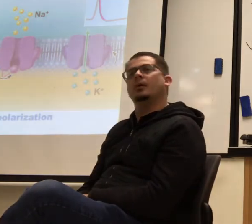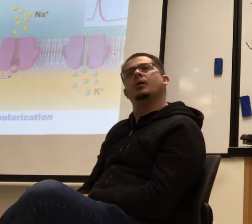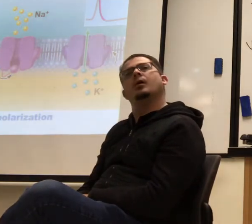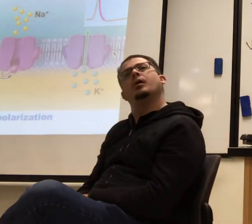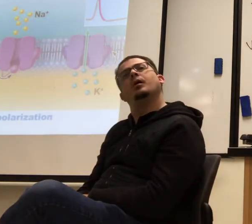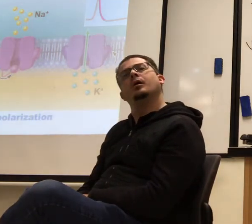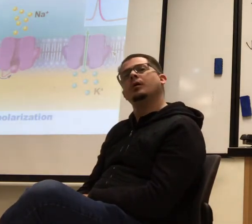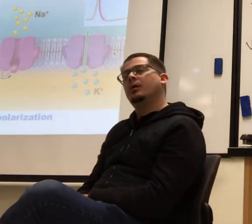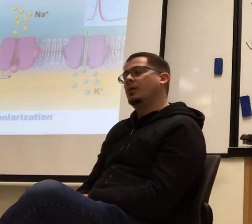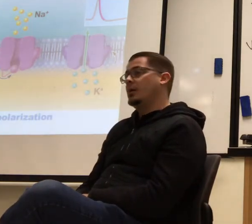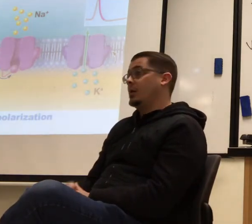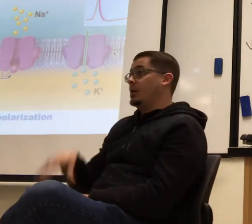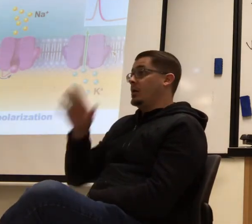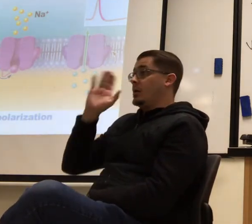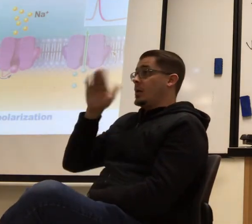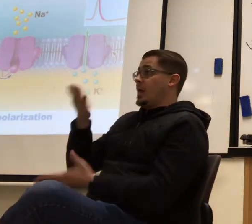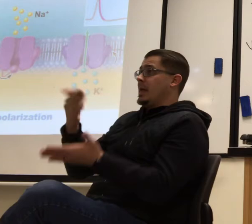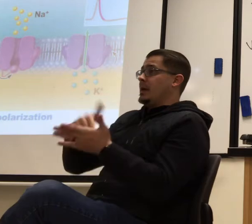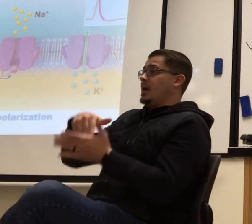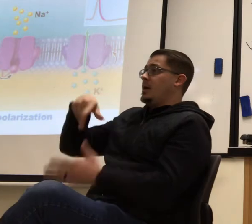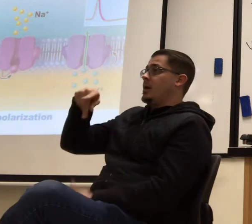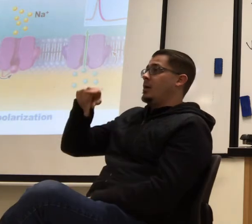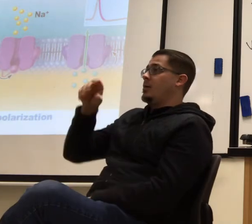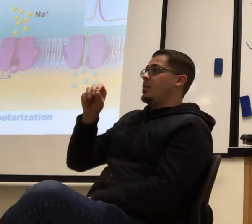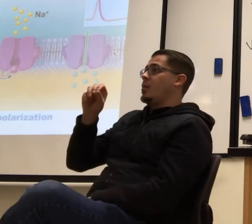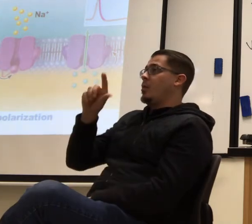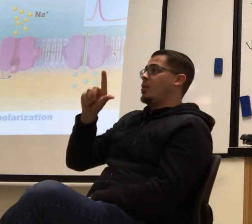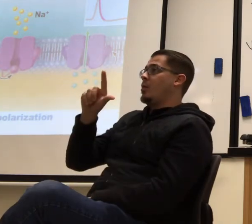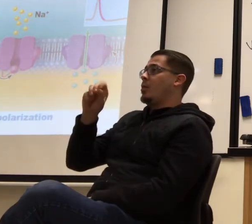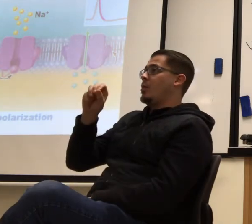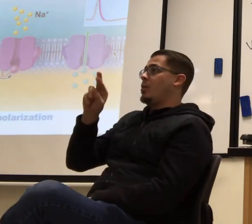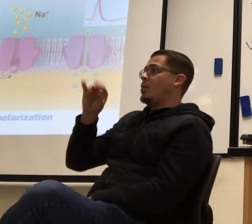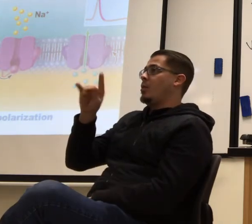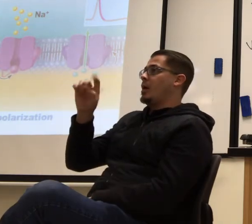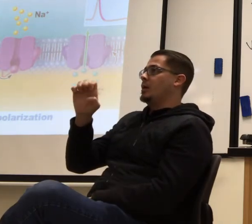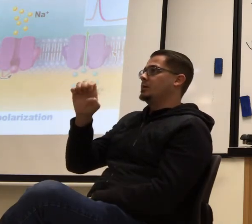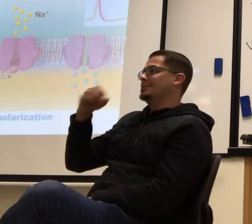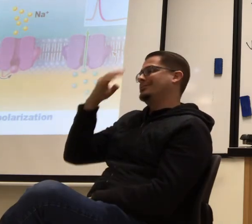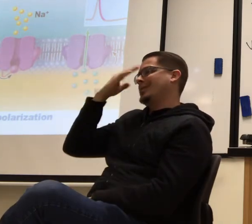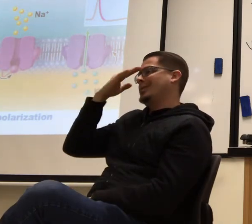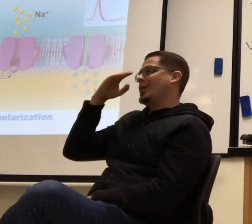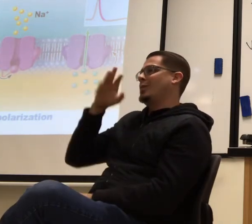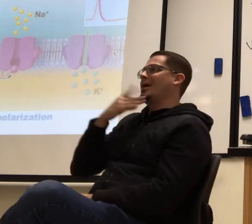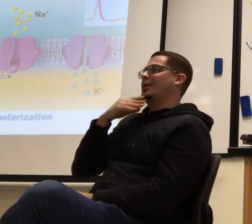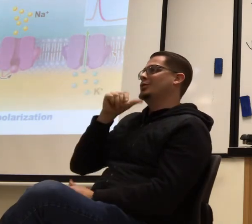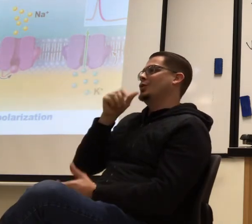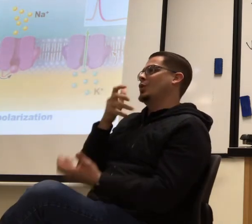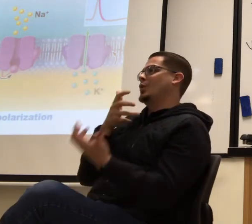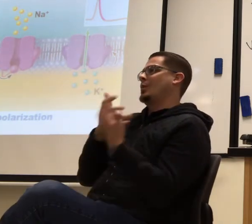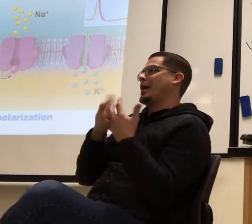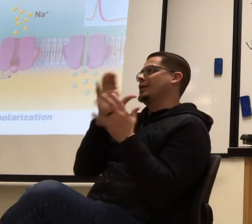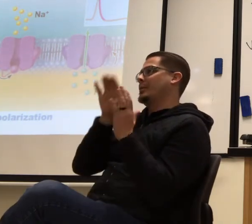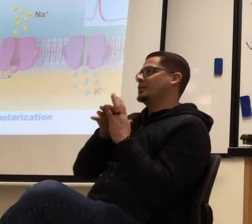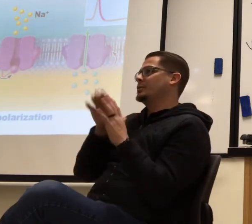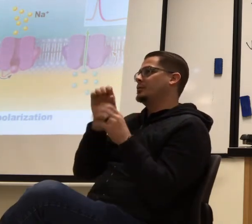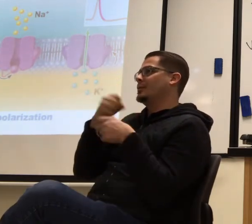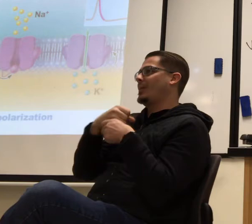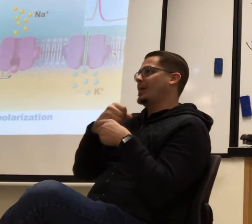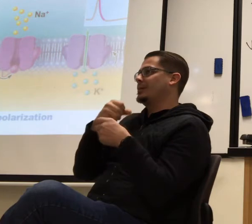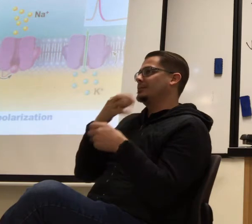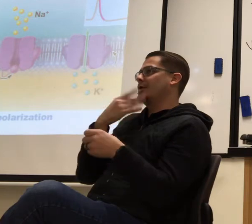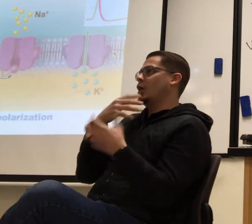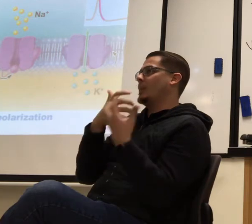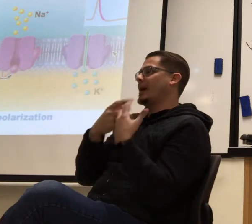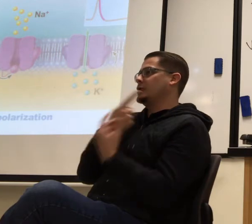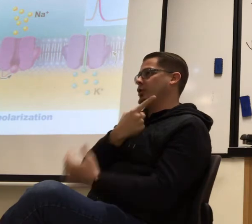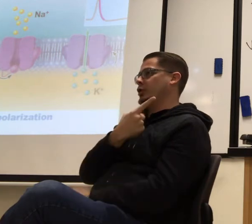Okay, so it's going to repolarize. I know my colors don't match the picture there, but I'll make it match on here.